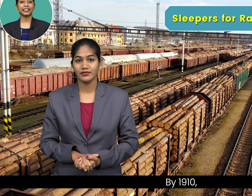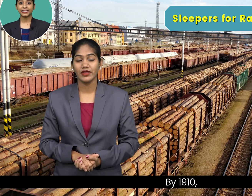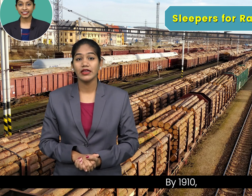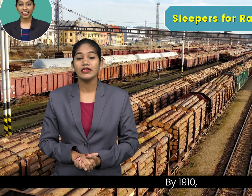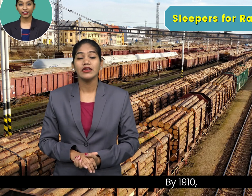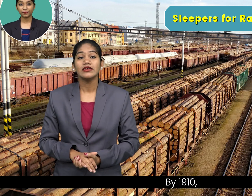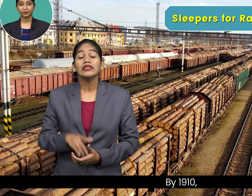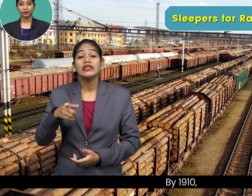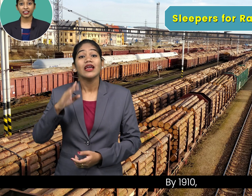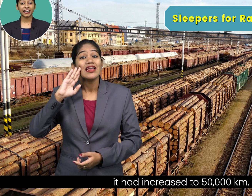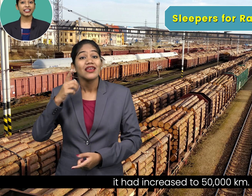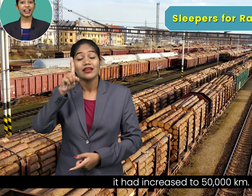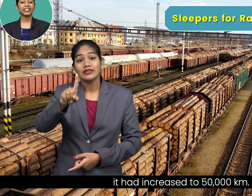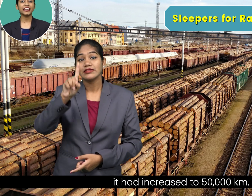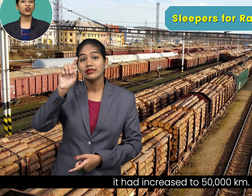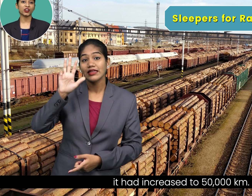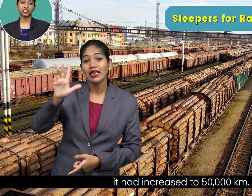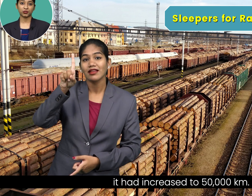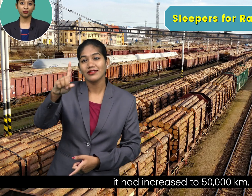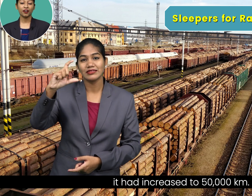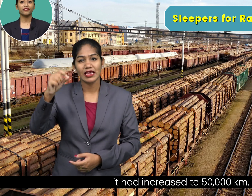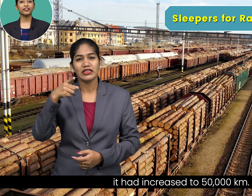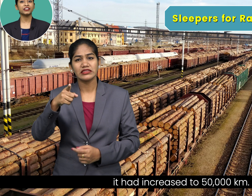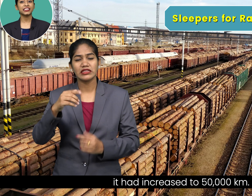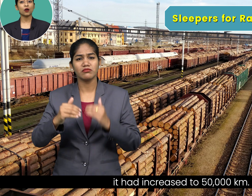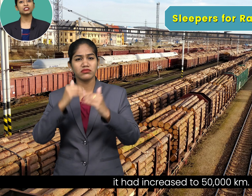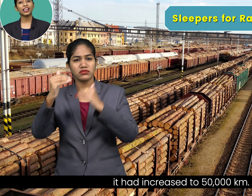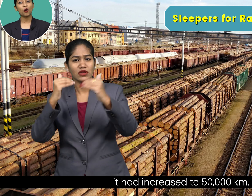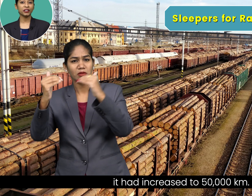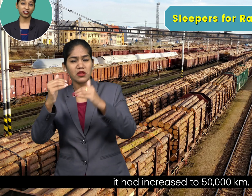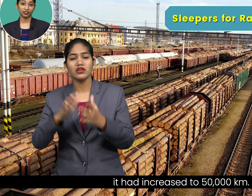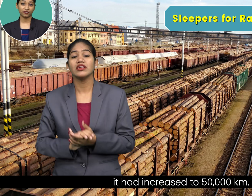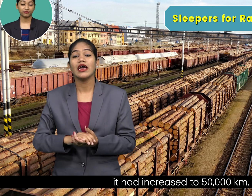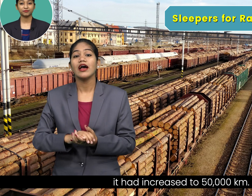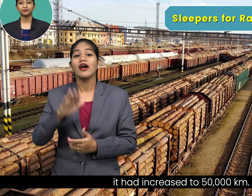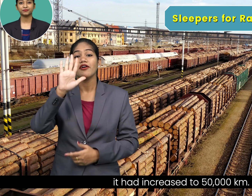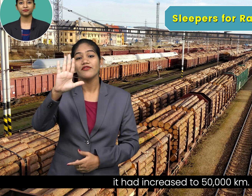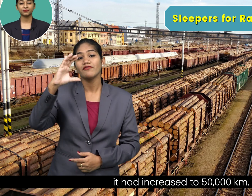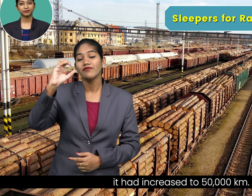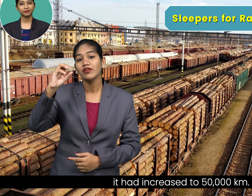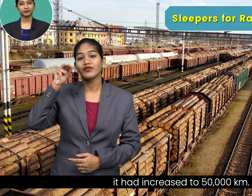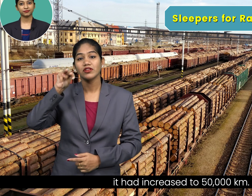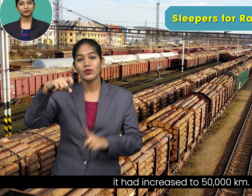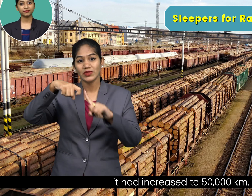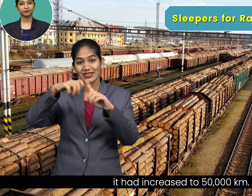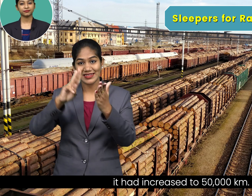By 1910, it had increased to 50,000 kilometers.